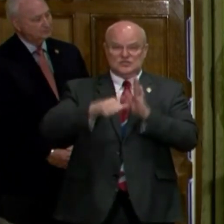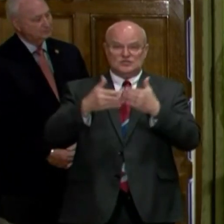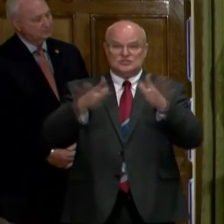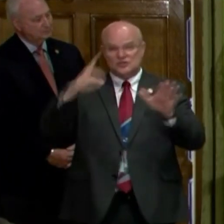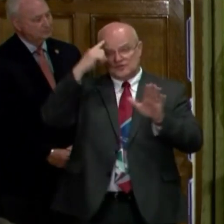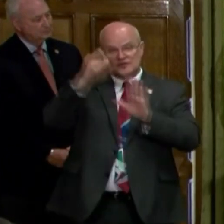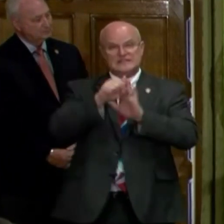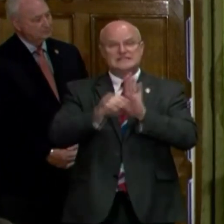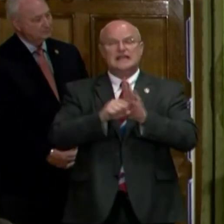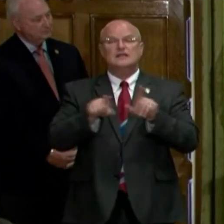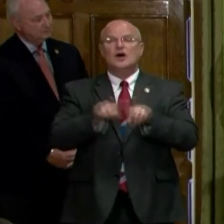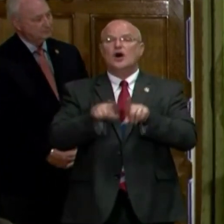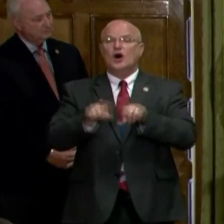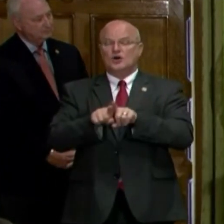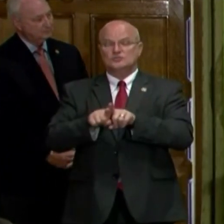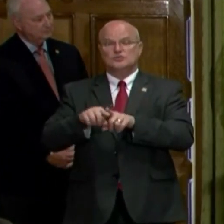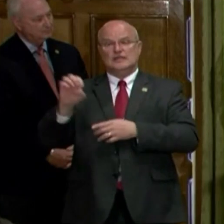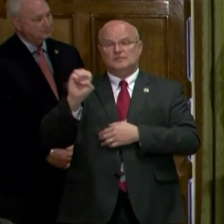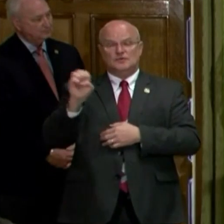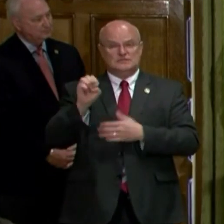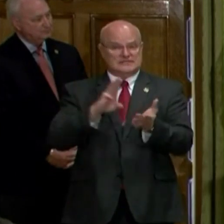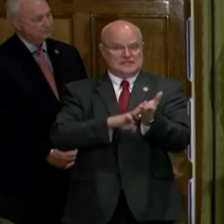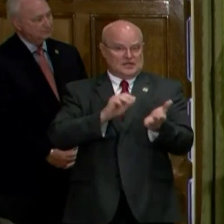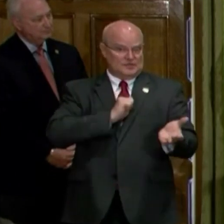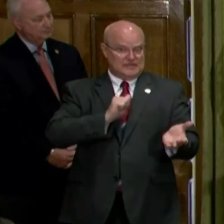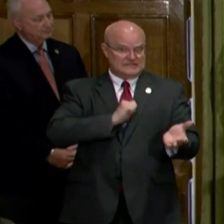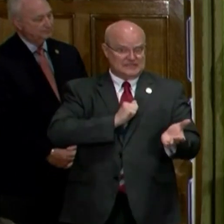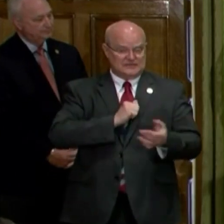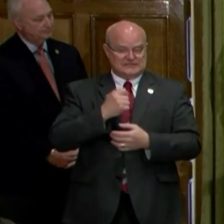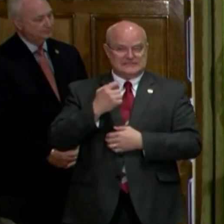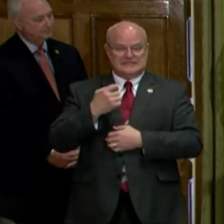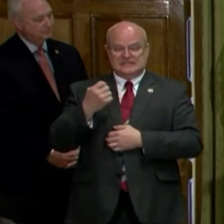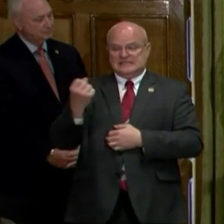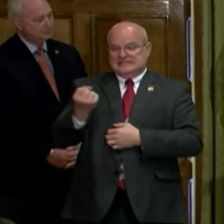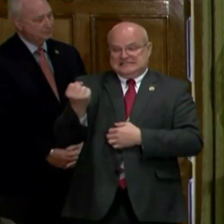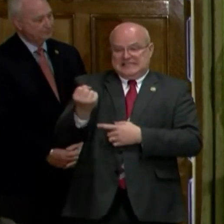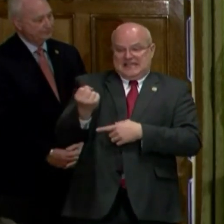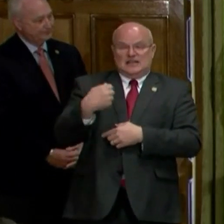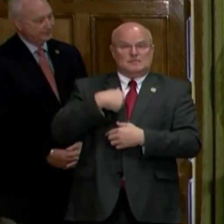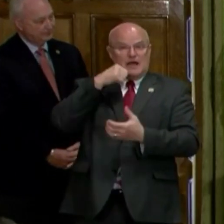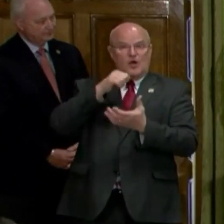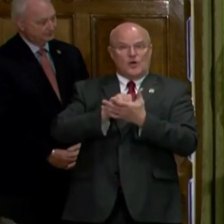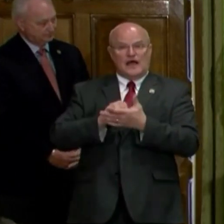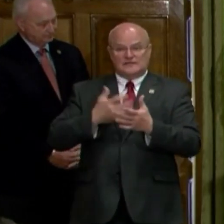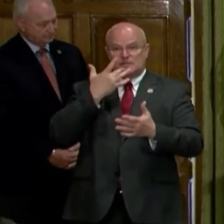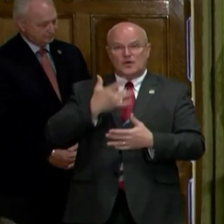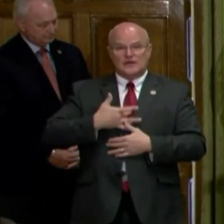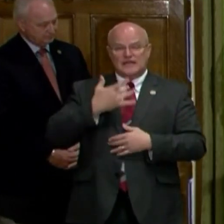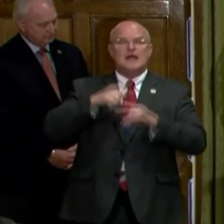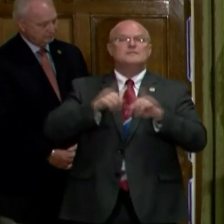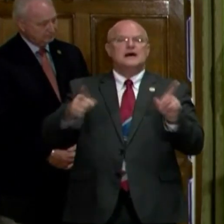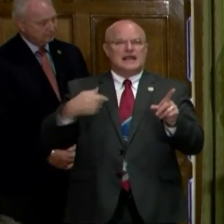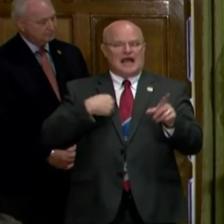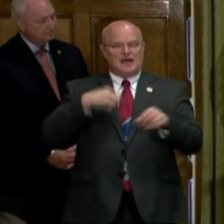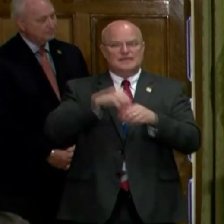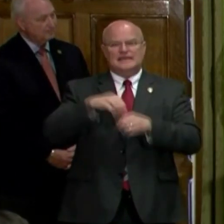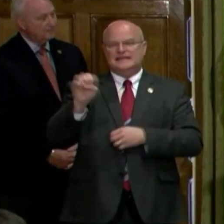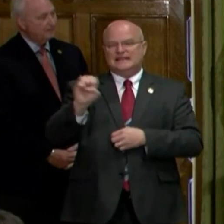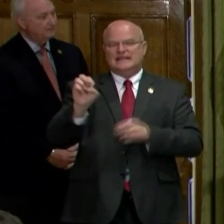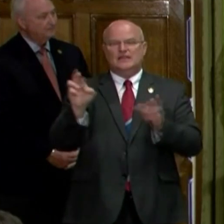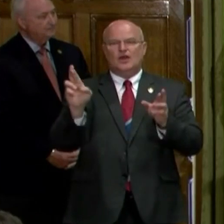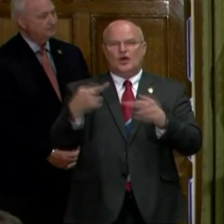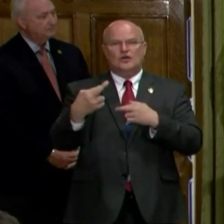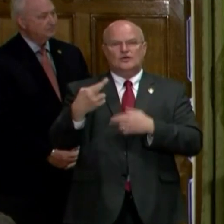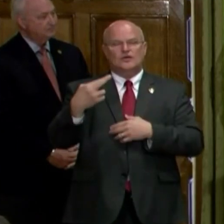state, I'm also a practicing emergency physician. Saturday is my wife's birthday, but I'll be in the emergency department for the next 3 days after